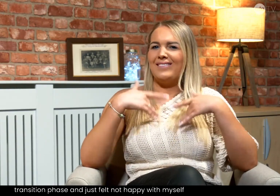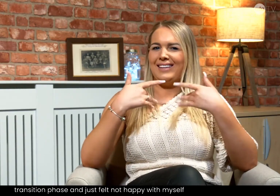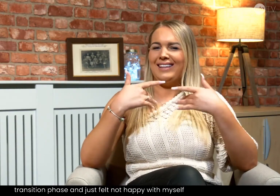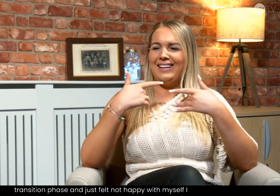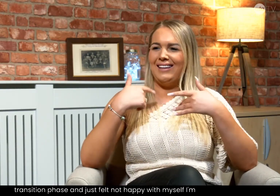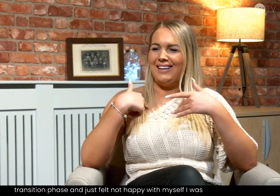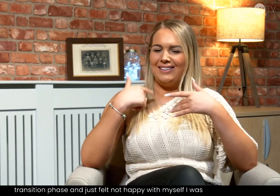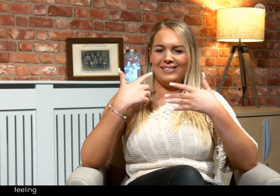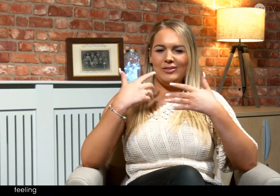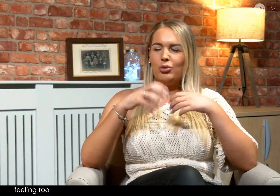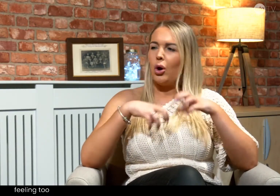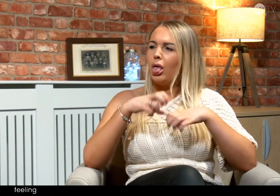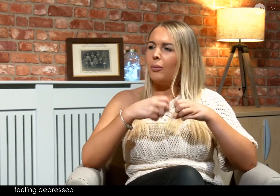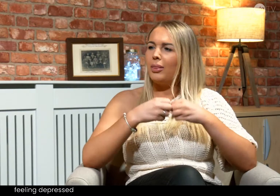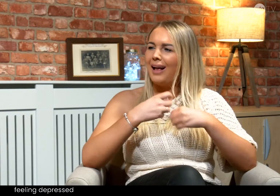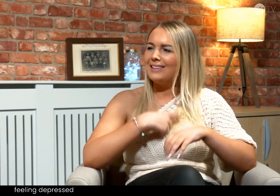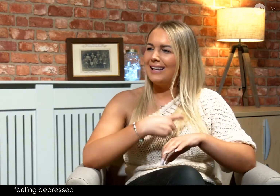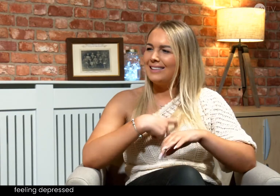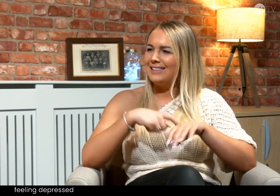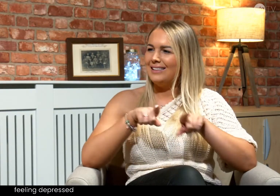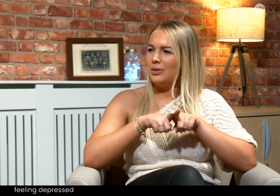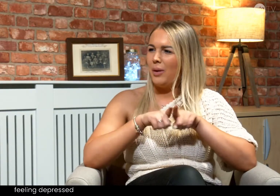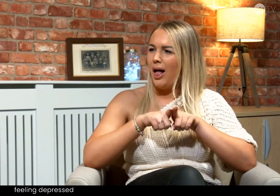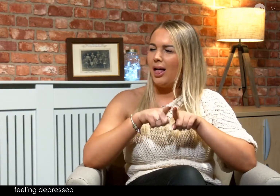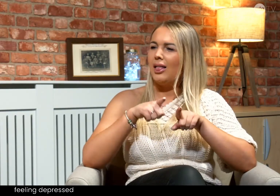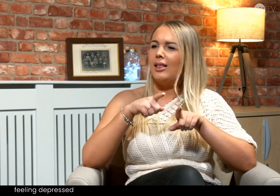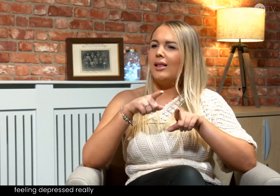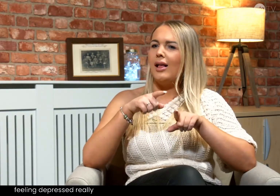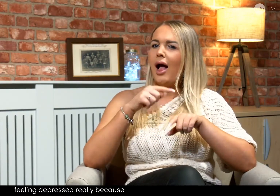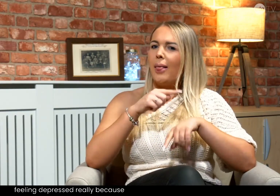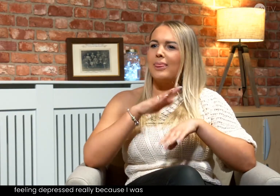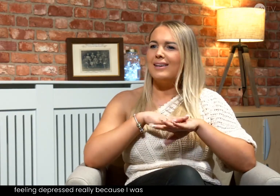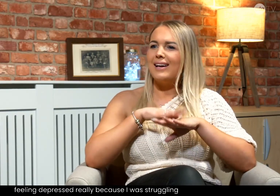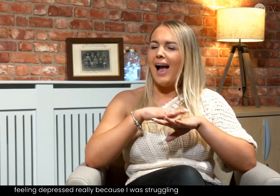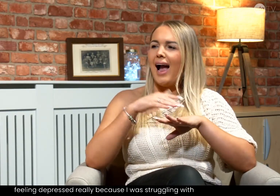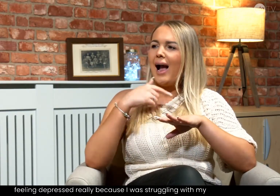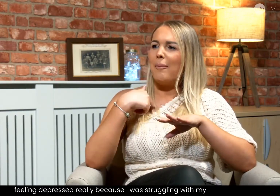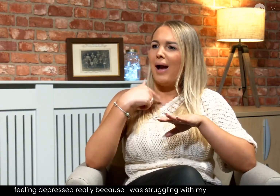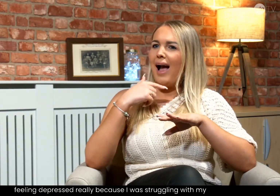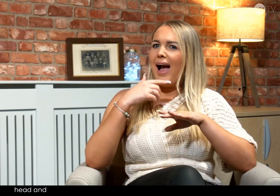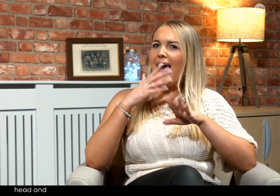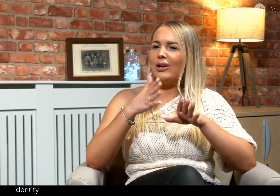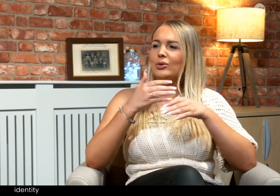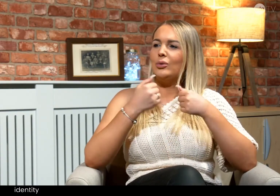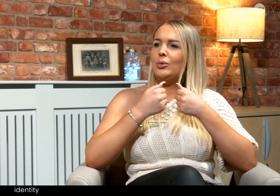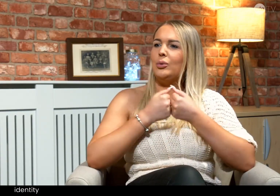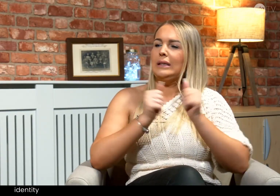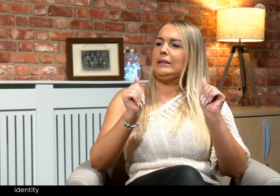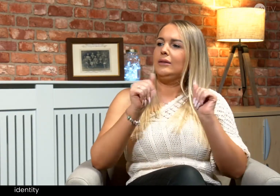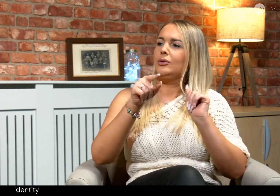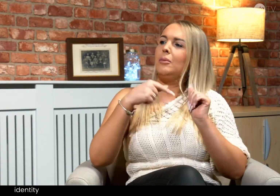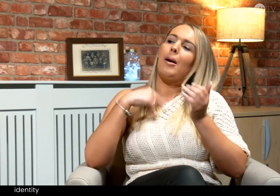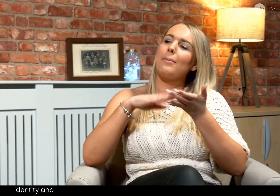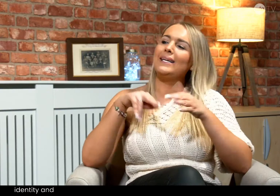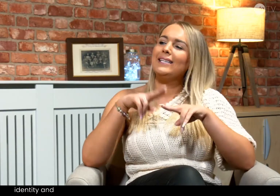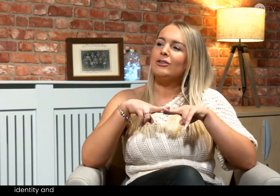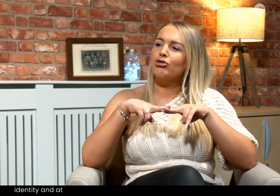depressed. Really, because I was struggling with my identity. And at that time, I